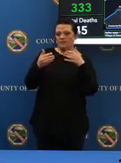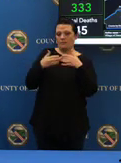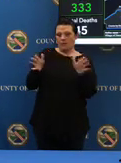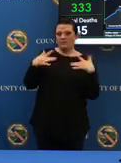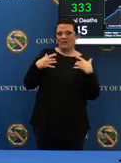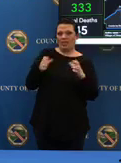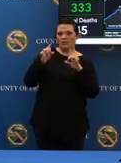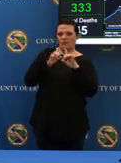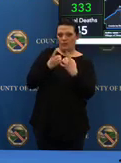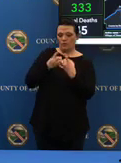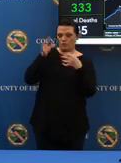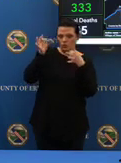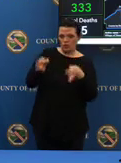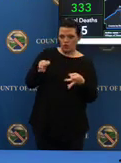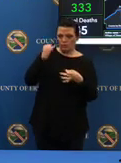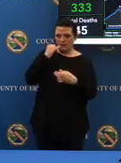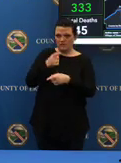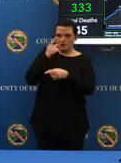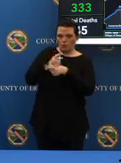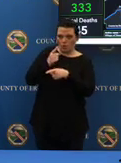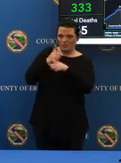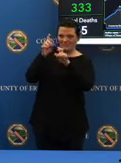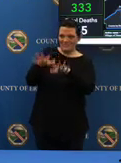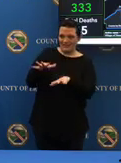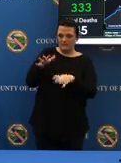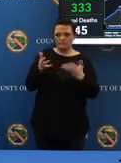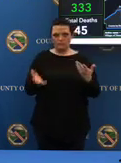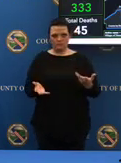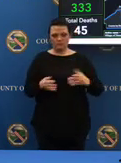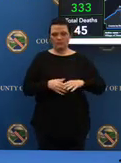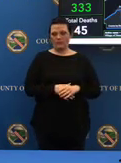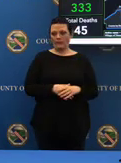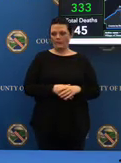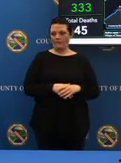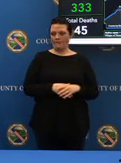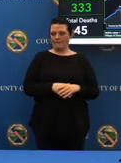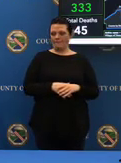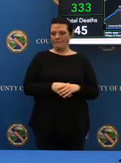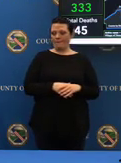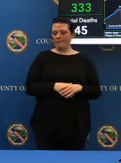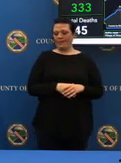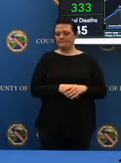department to determine whether it's appropriate to have that person tested.